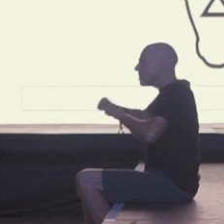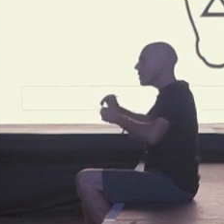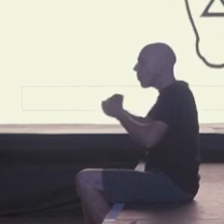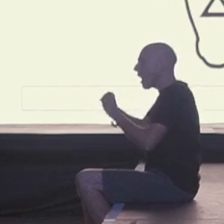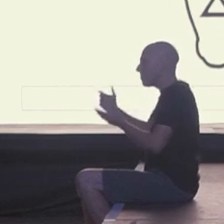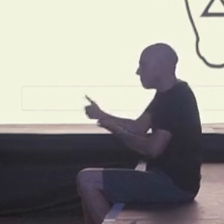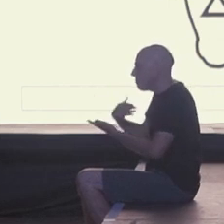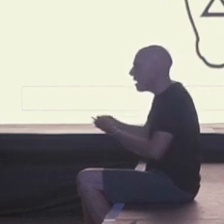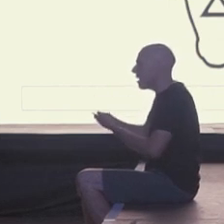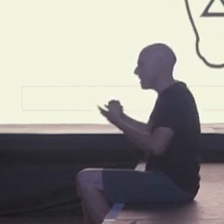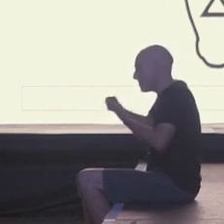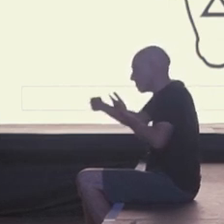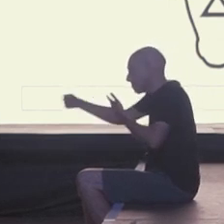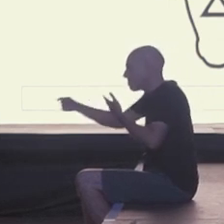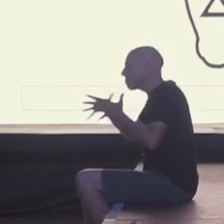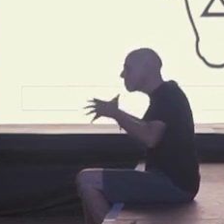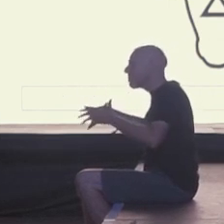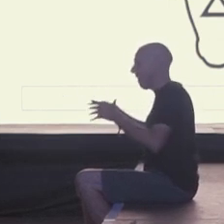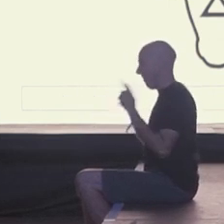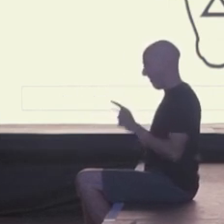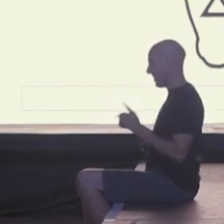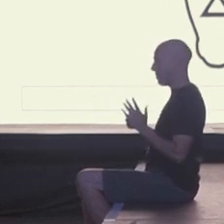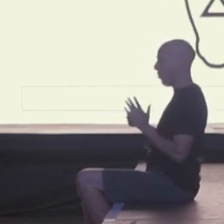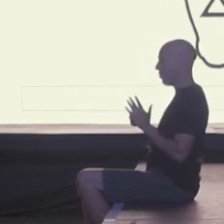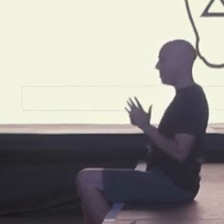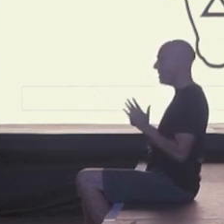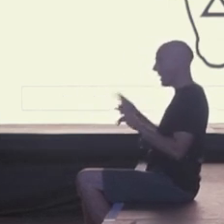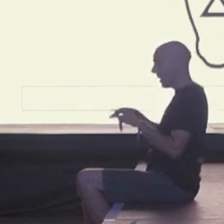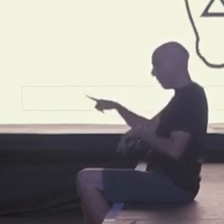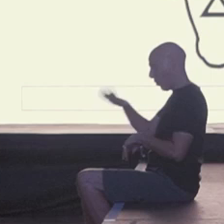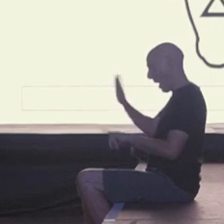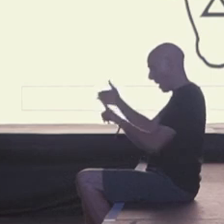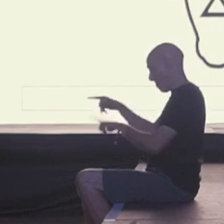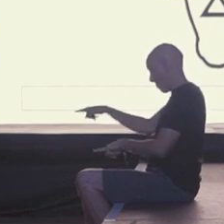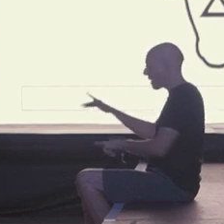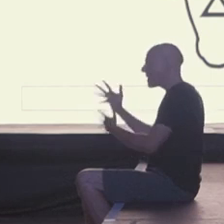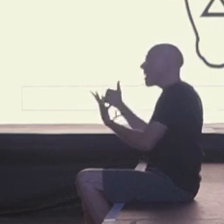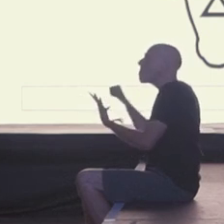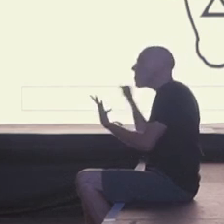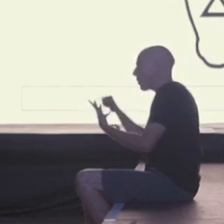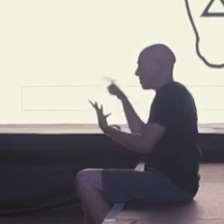can figure out a system or help us basically mobilize tens of thousands of people, that's what's going to change the world.